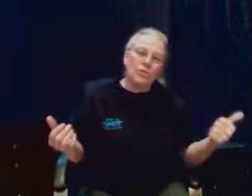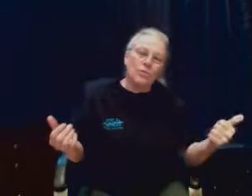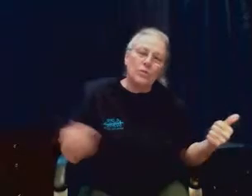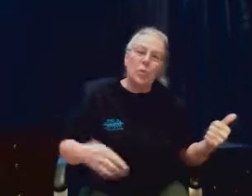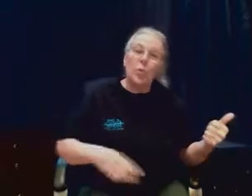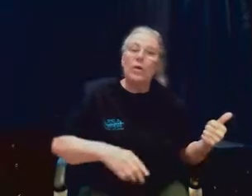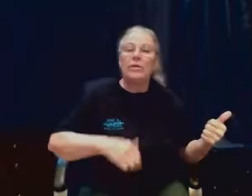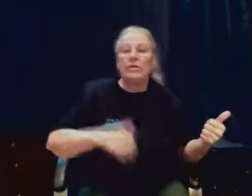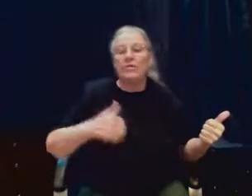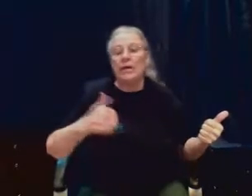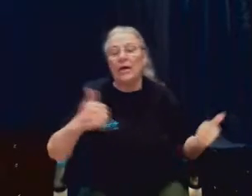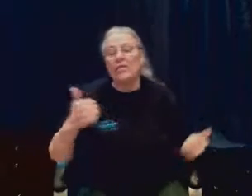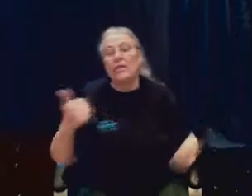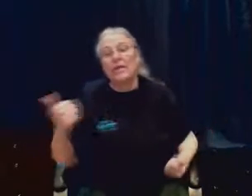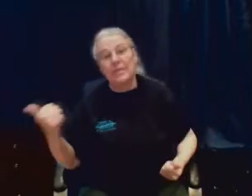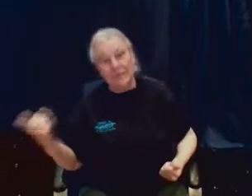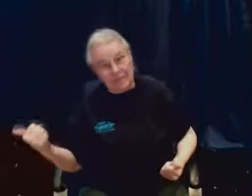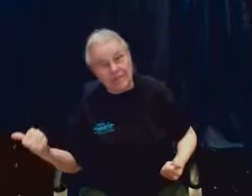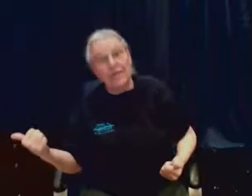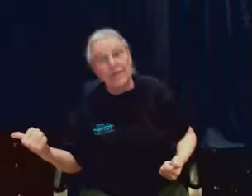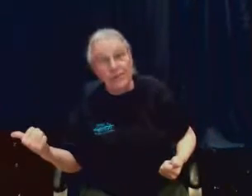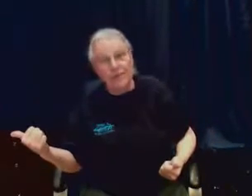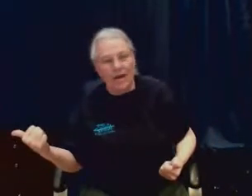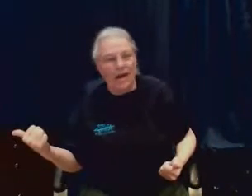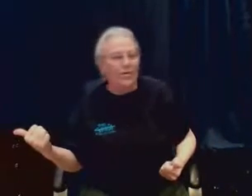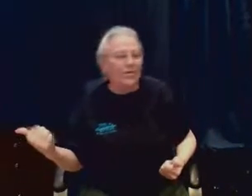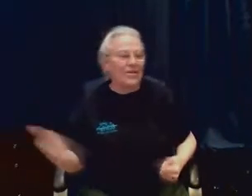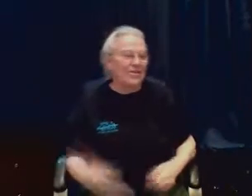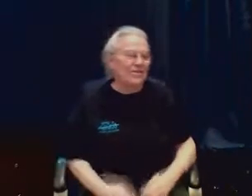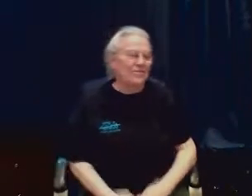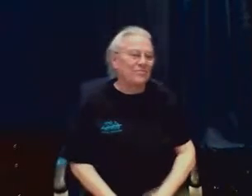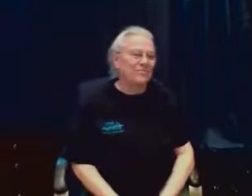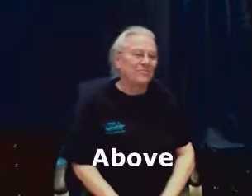one's one of the others. This is another other.